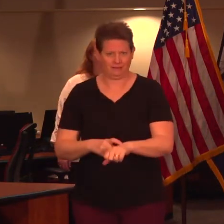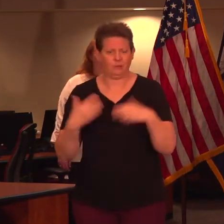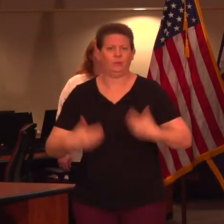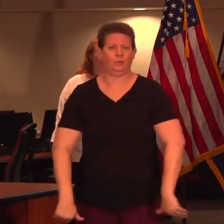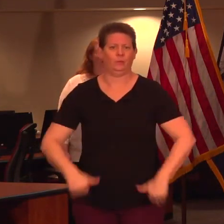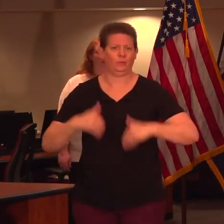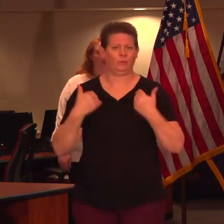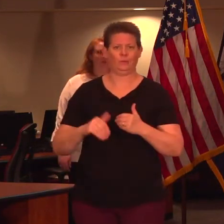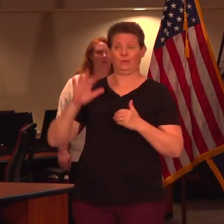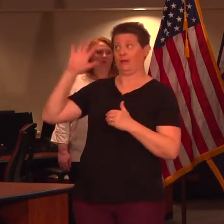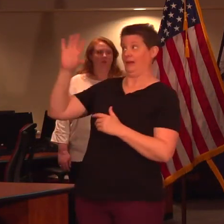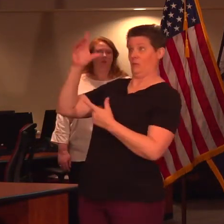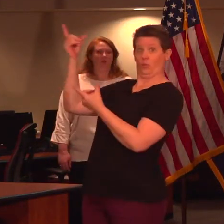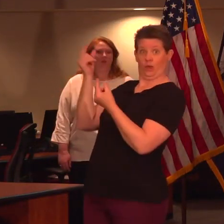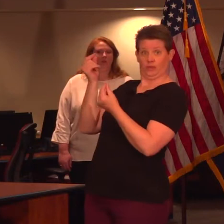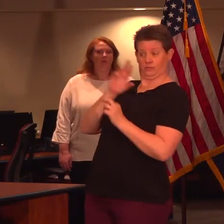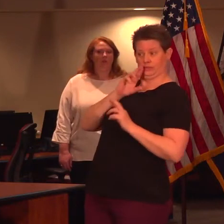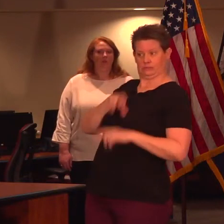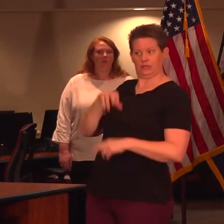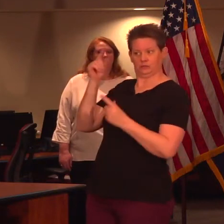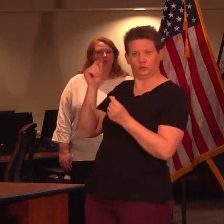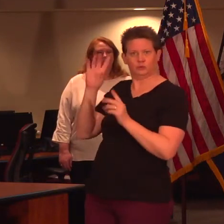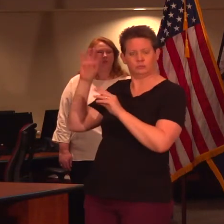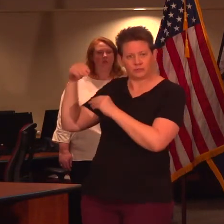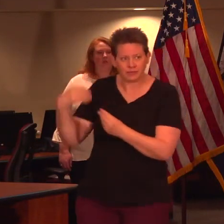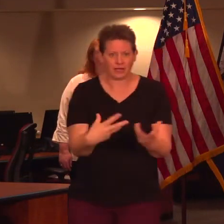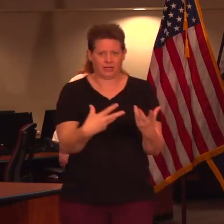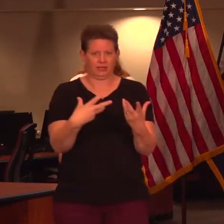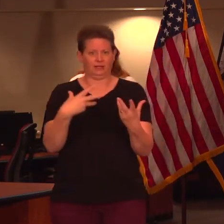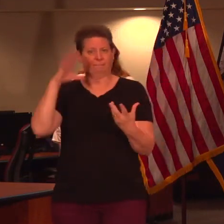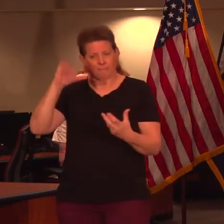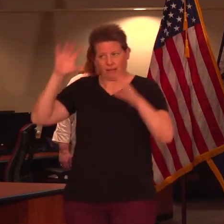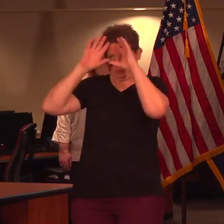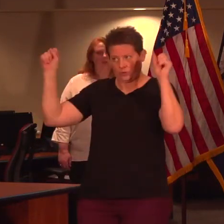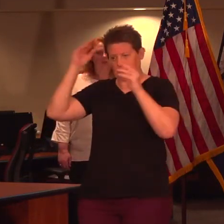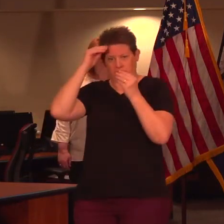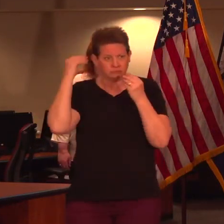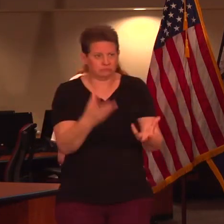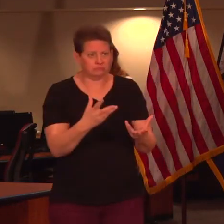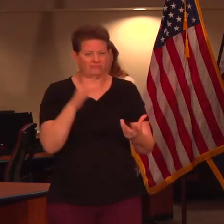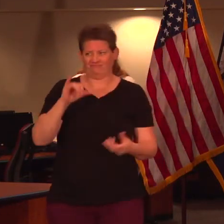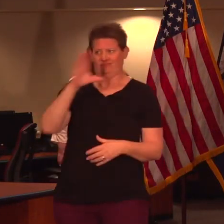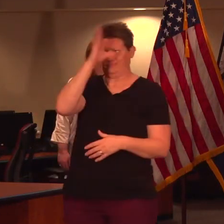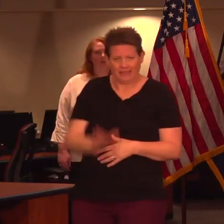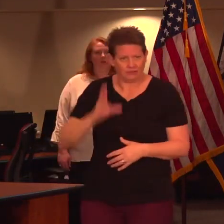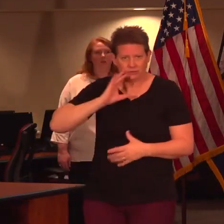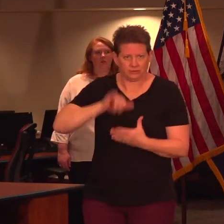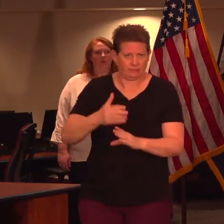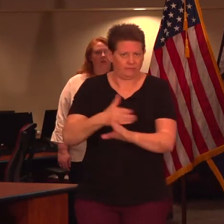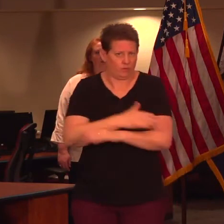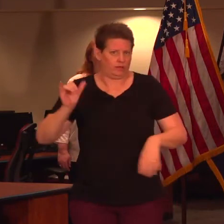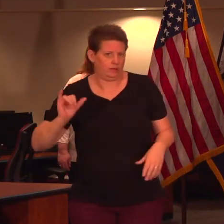that is coming from Washington at the will of the president is also unprecedented in the history of this